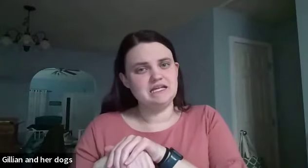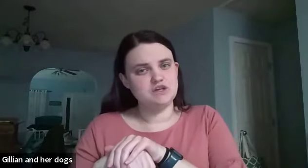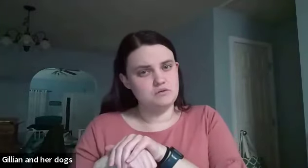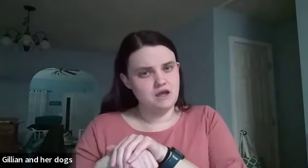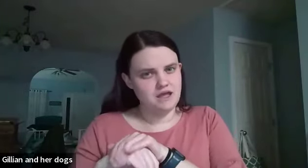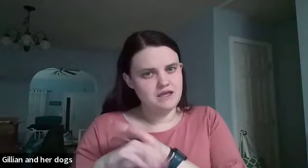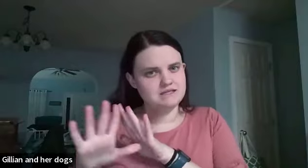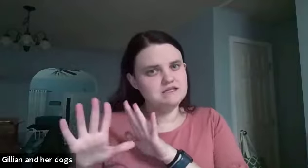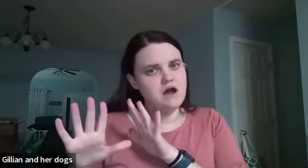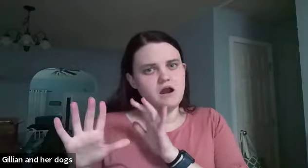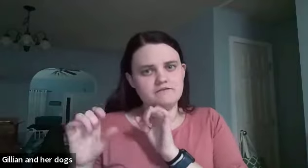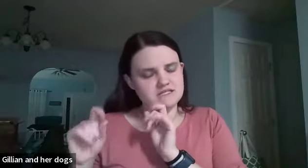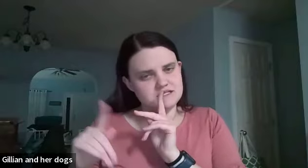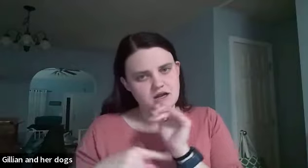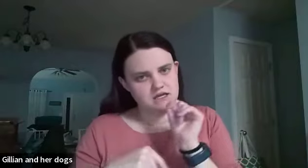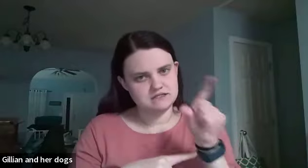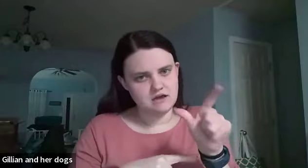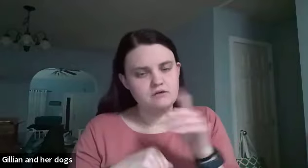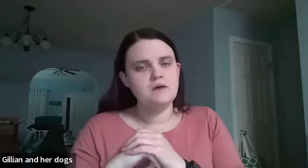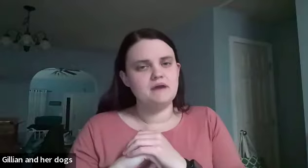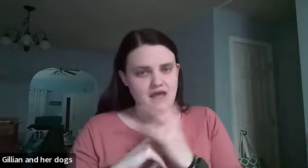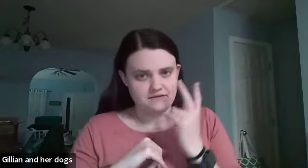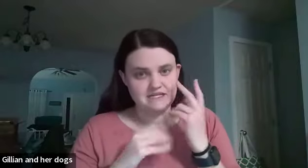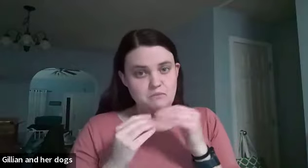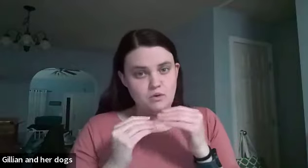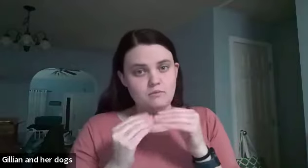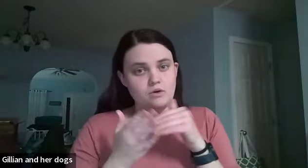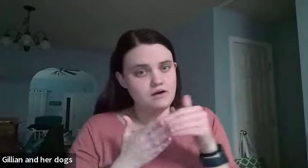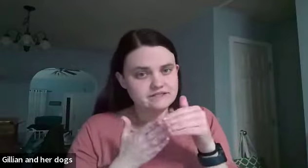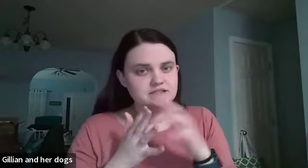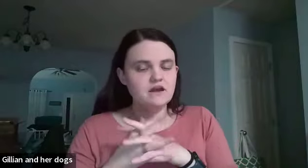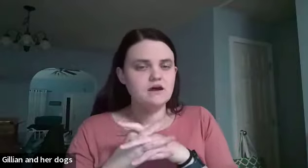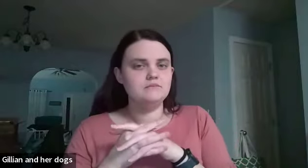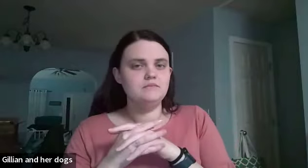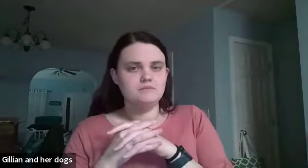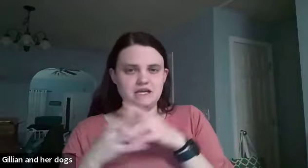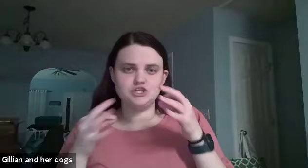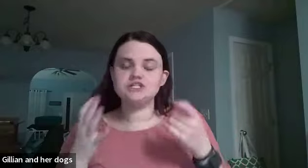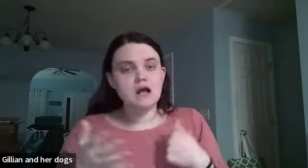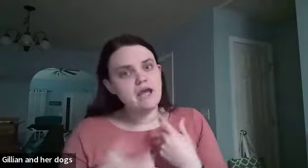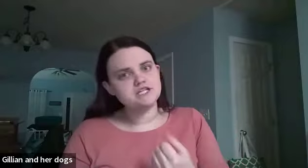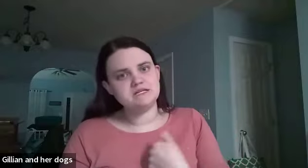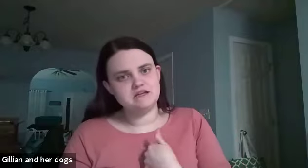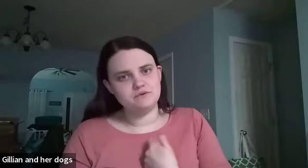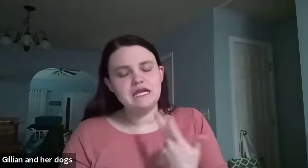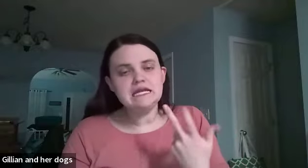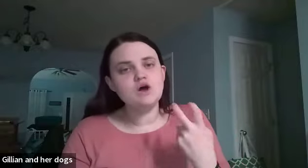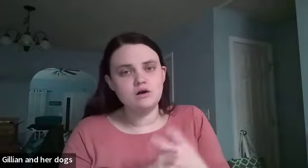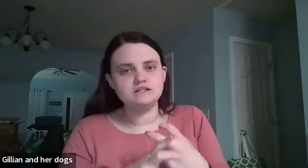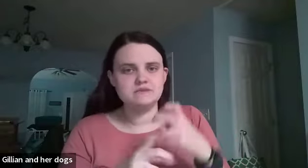it's okay. It's not obviously it's not ASL, but I have seen it more and more often, not be as judged. And I'll catch myself with it. It is hard to make